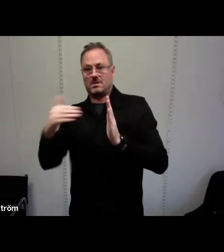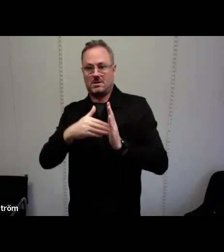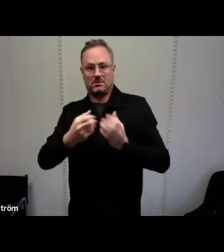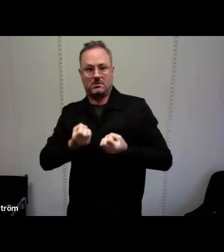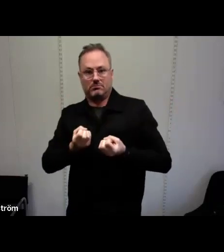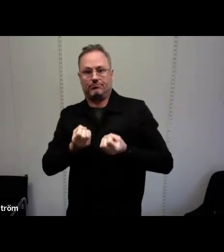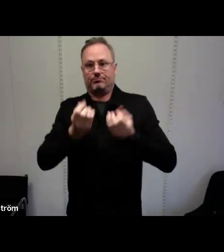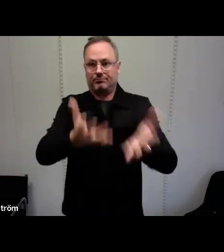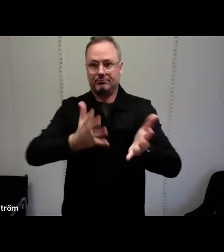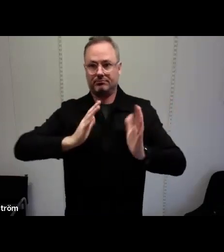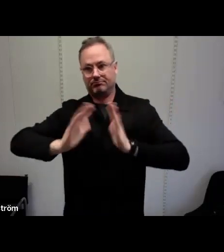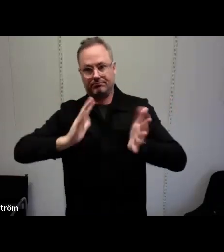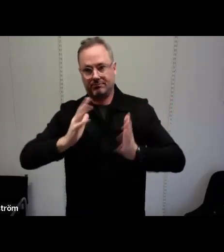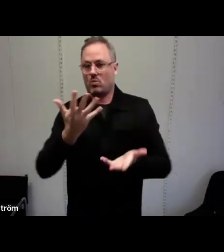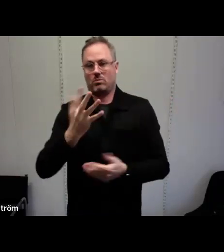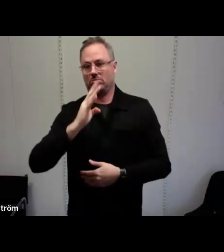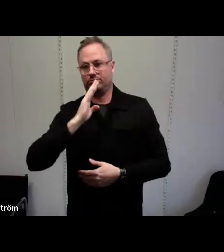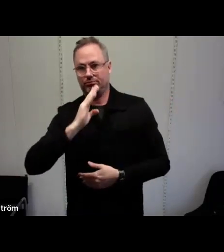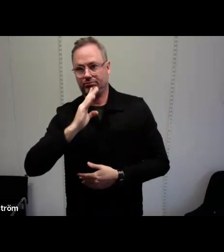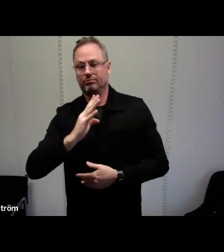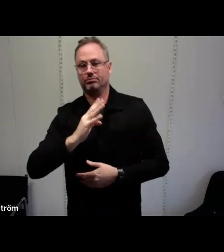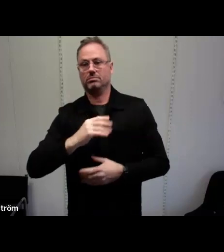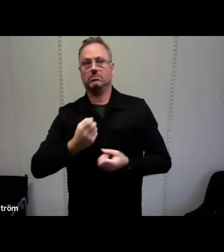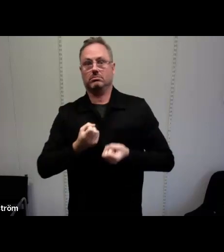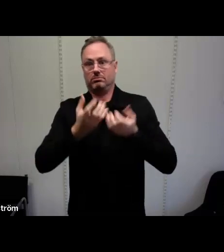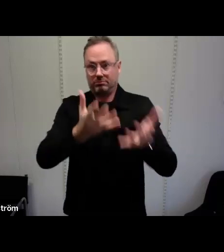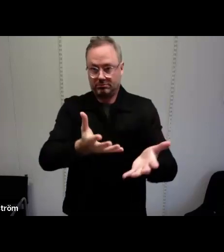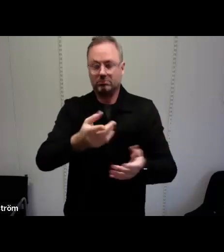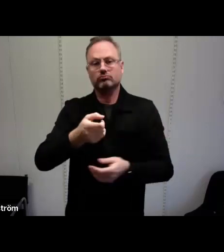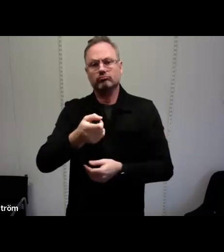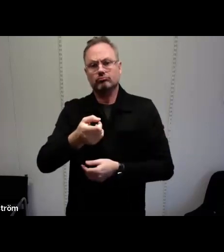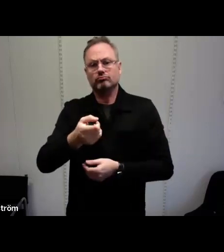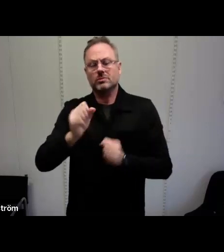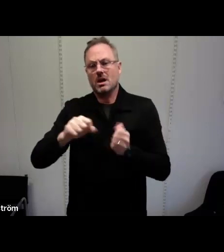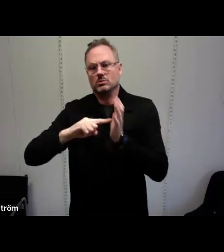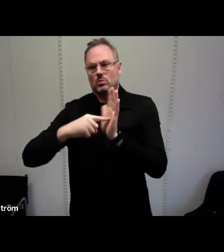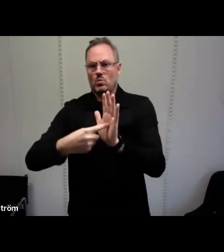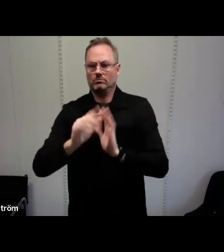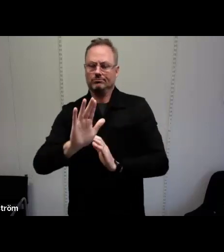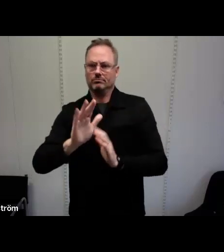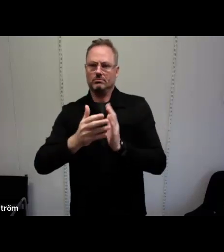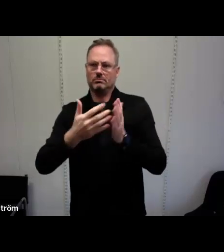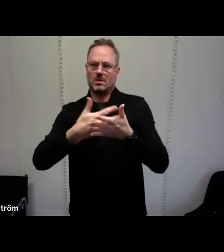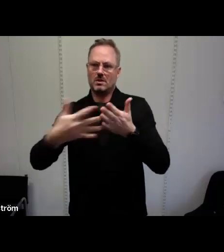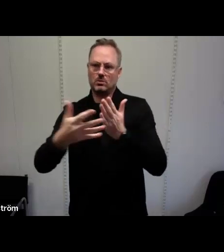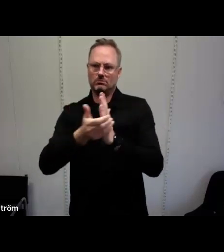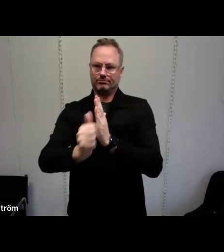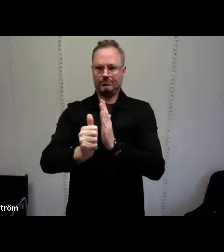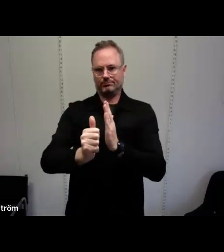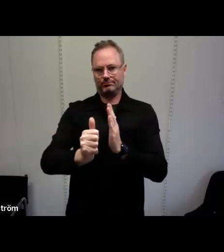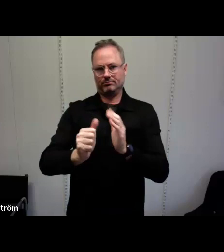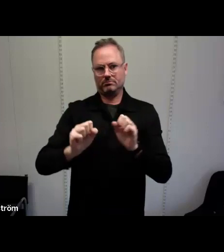on their way to developing it. And we're looking at doing it in both directions, productive as well